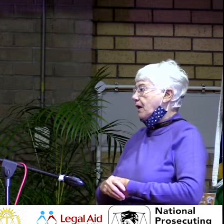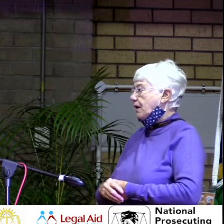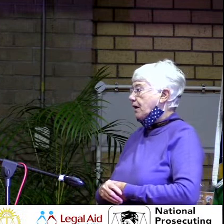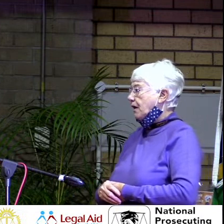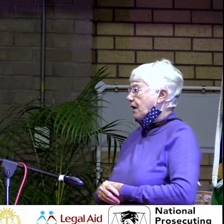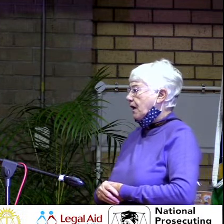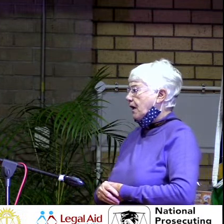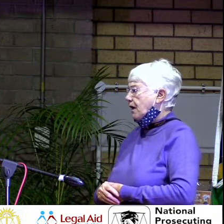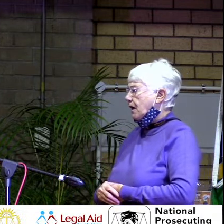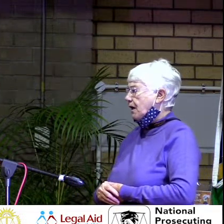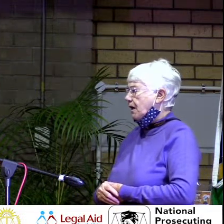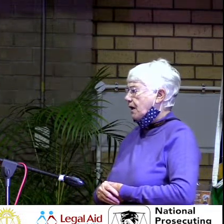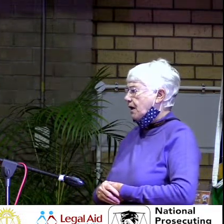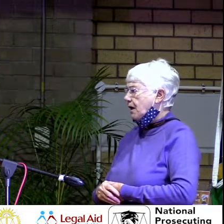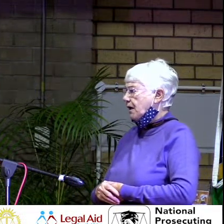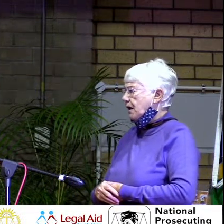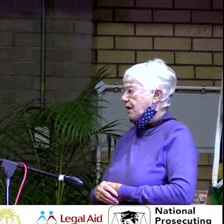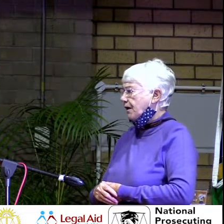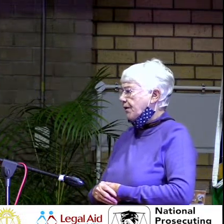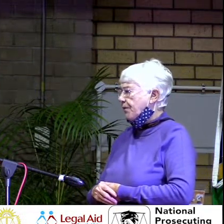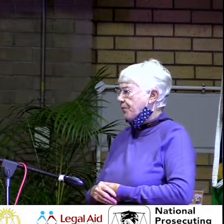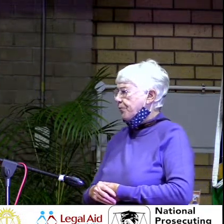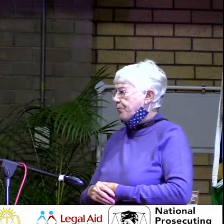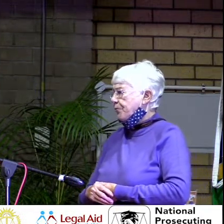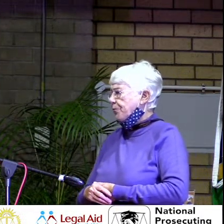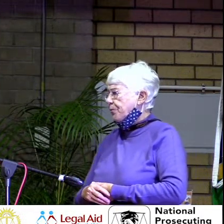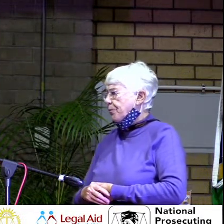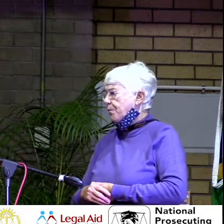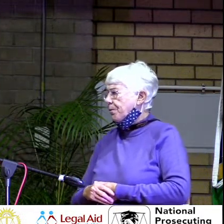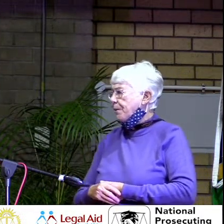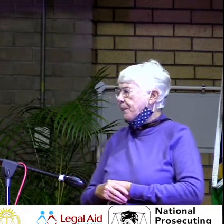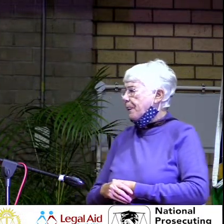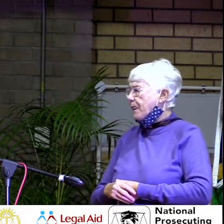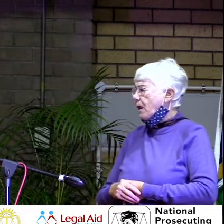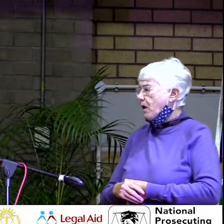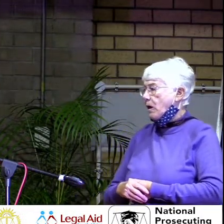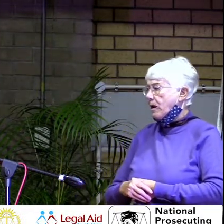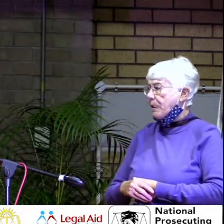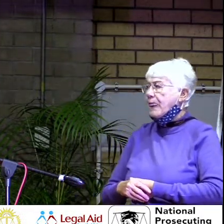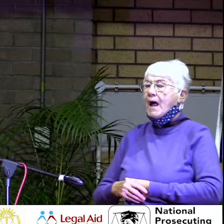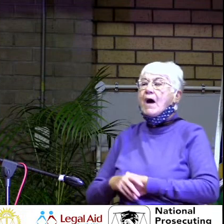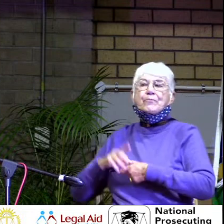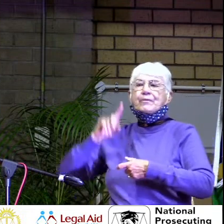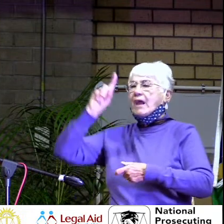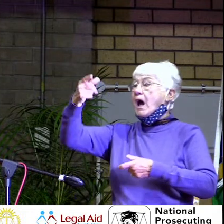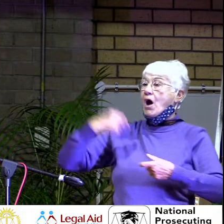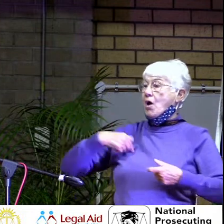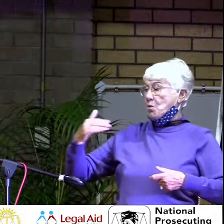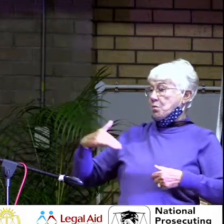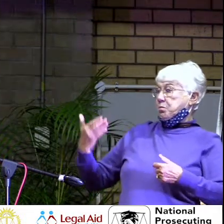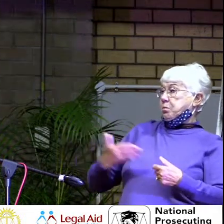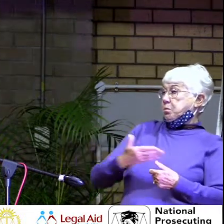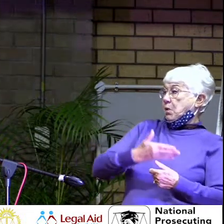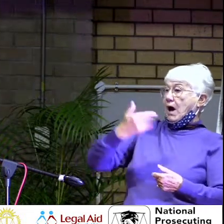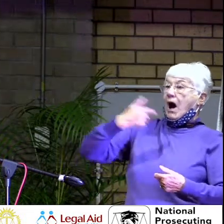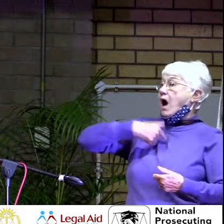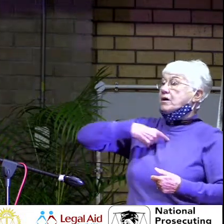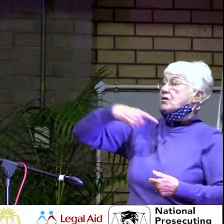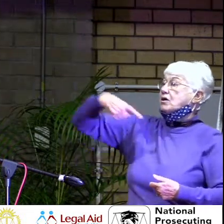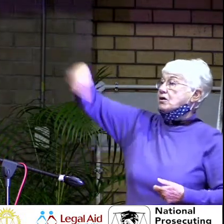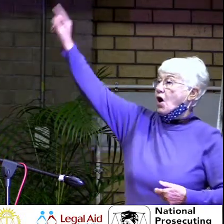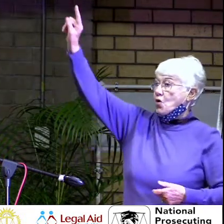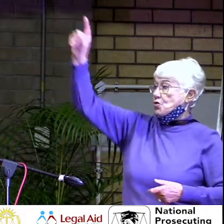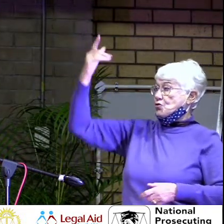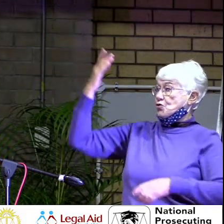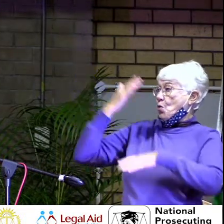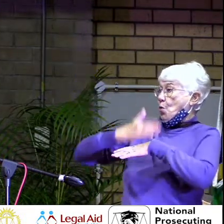And I cannot take a job that says I must start at 6 o'clock because nyasaba that there'll be some people waiting that can rape